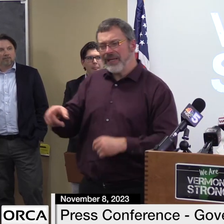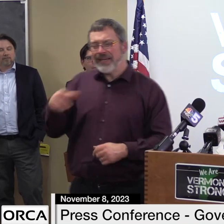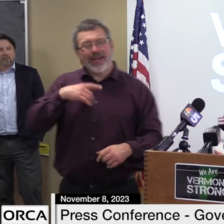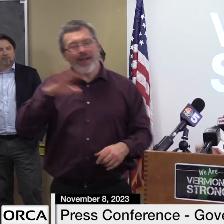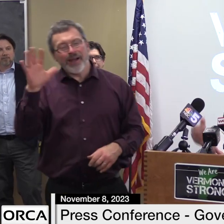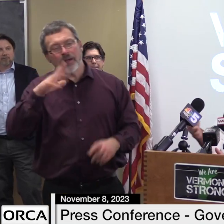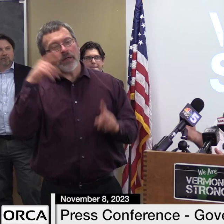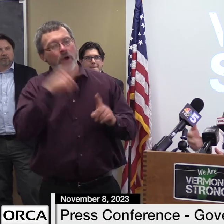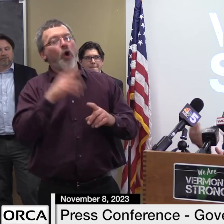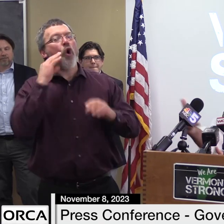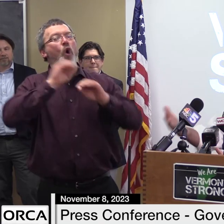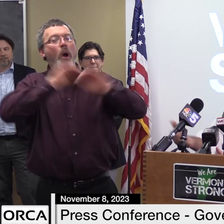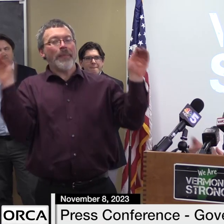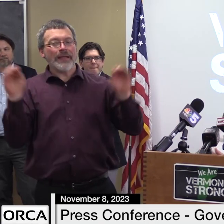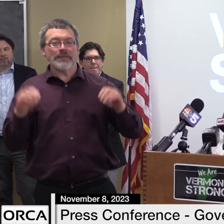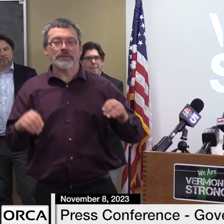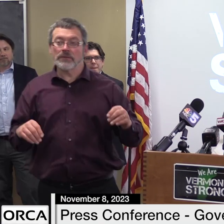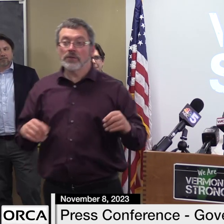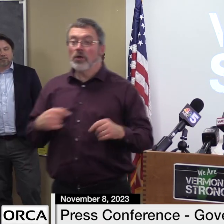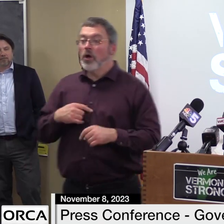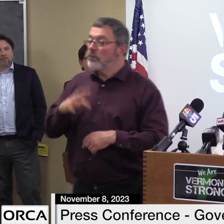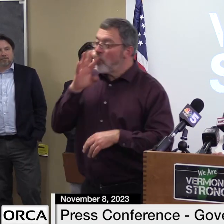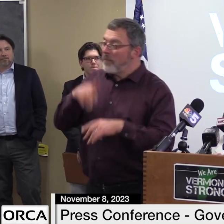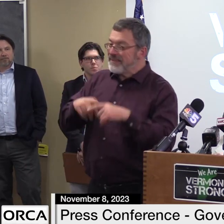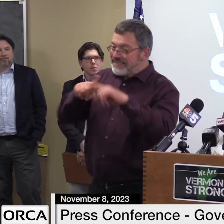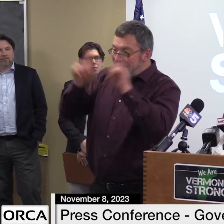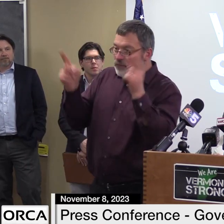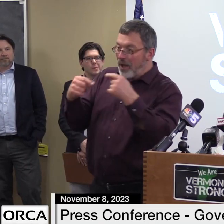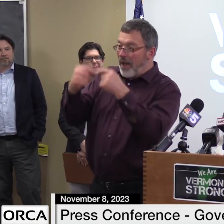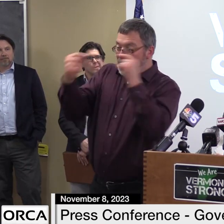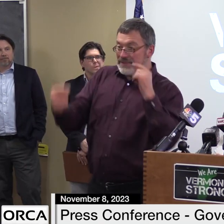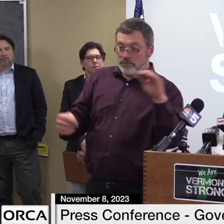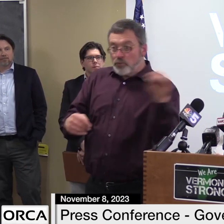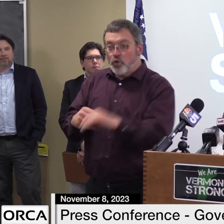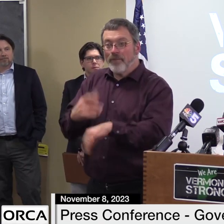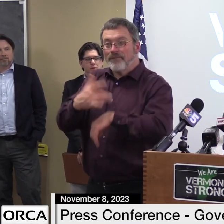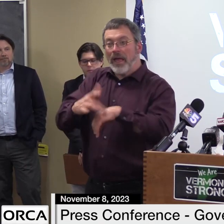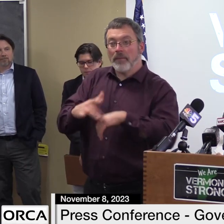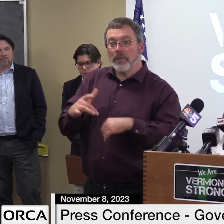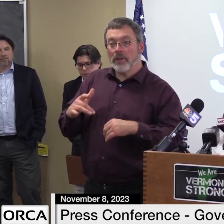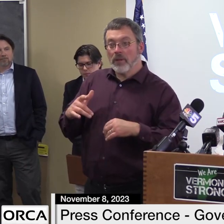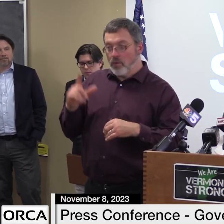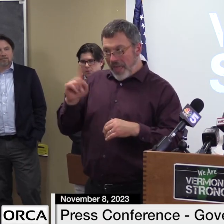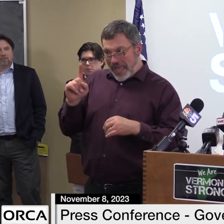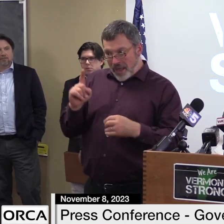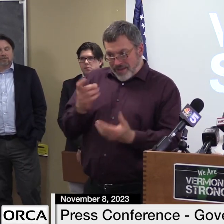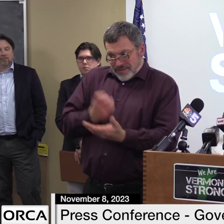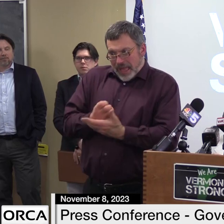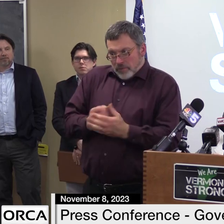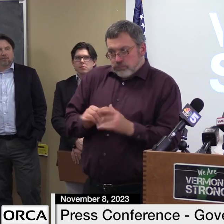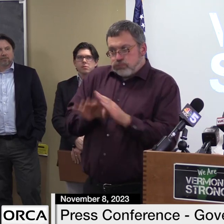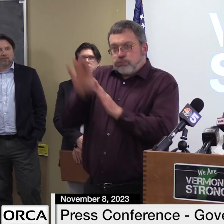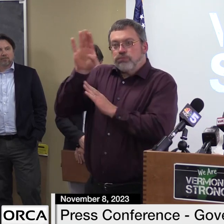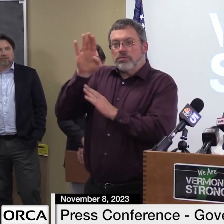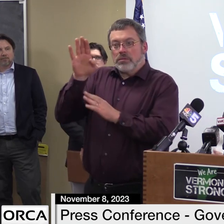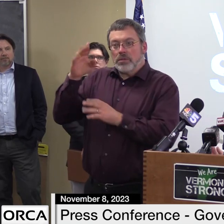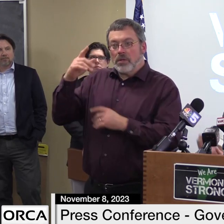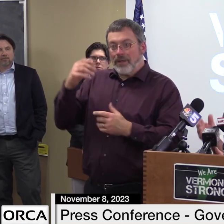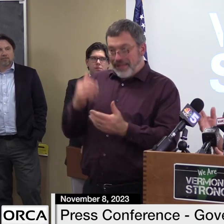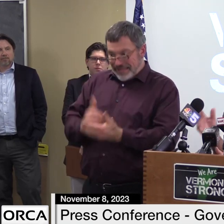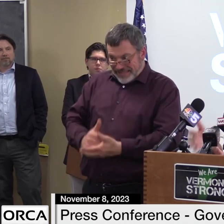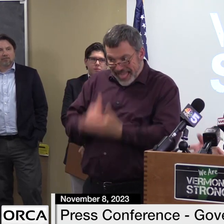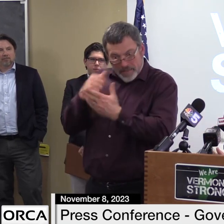about quite the opposite. I think a vibrant economy will help the homeless, and I think that we need